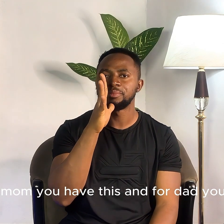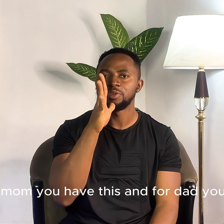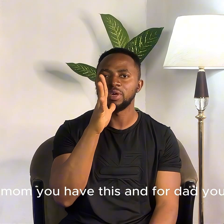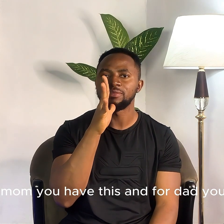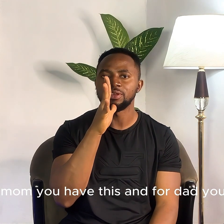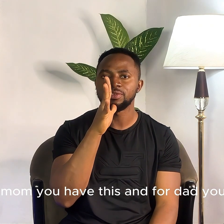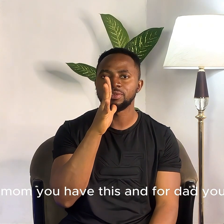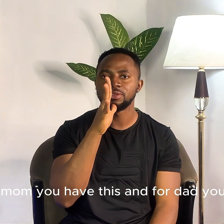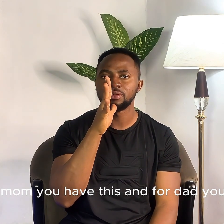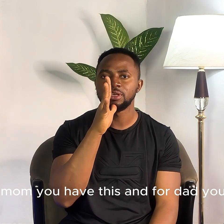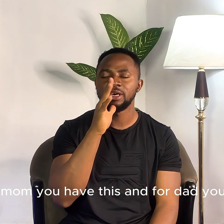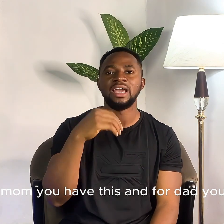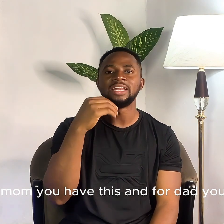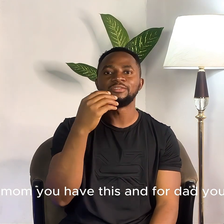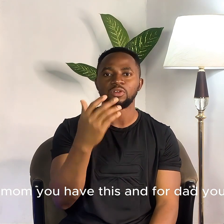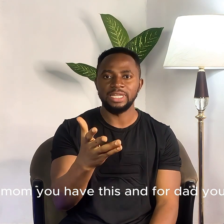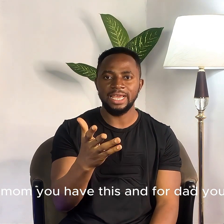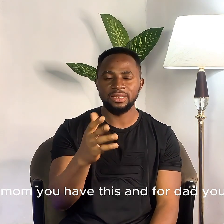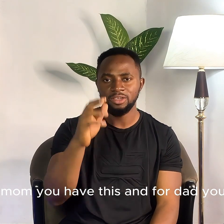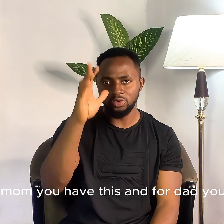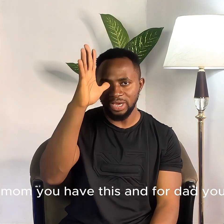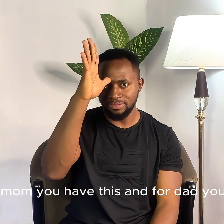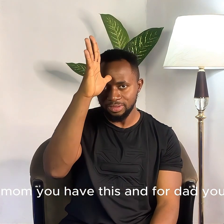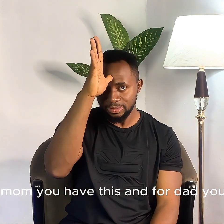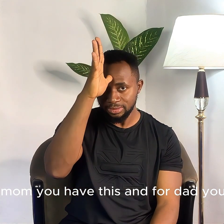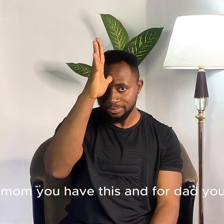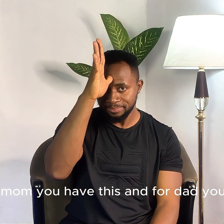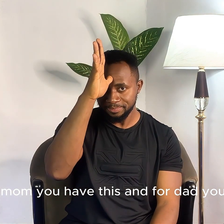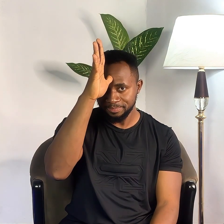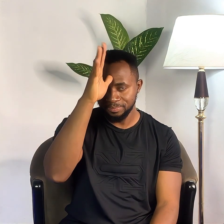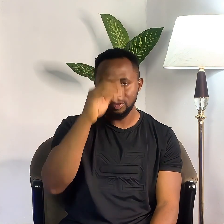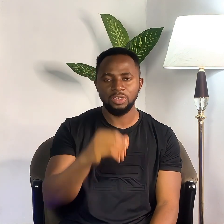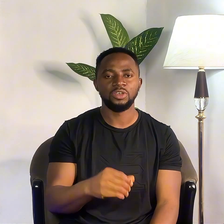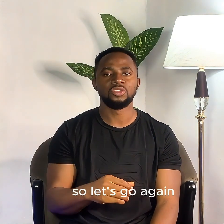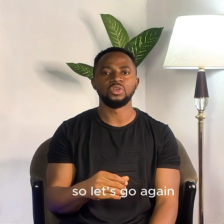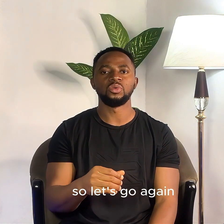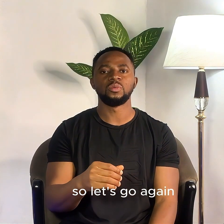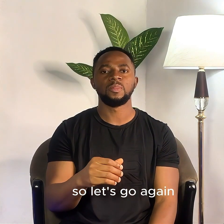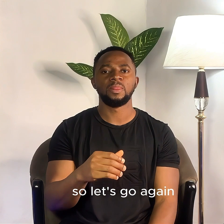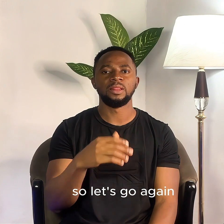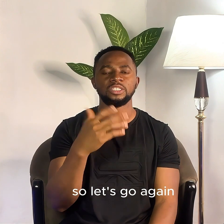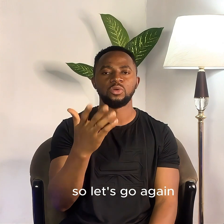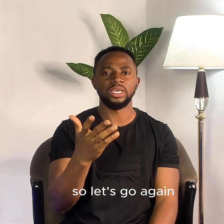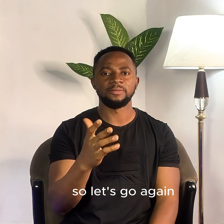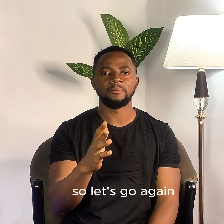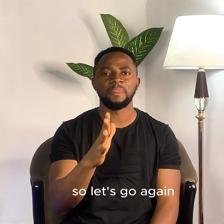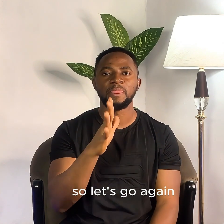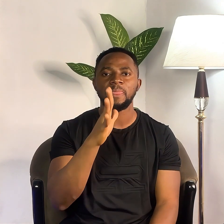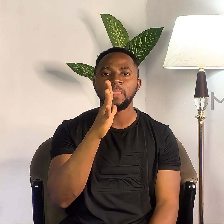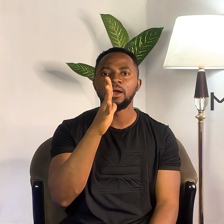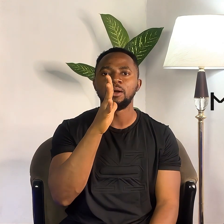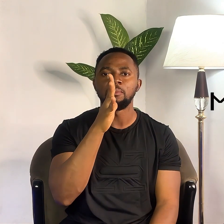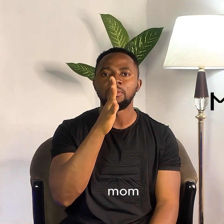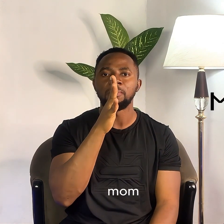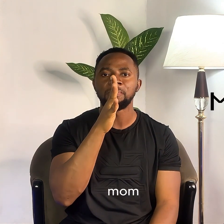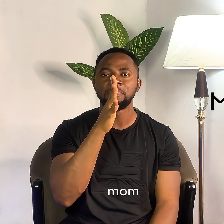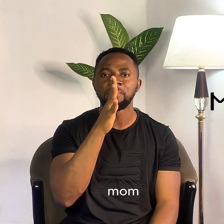you have this, and for dad, you have this. So let's go again. Mom.